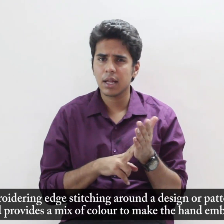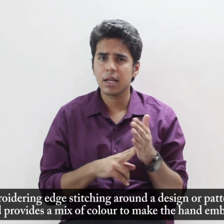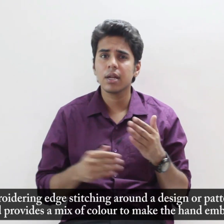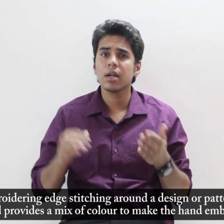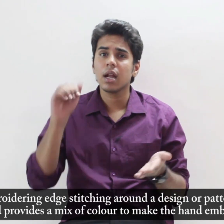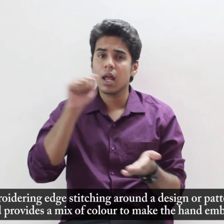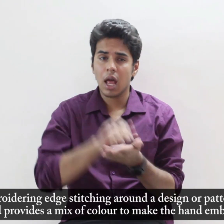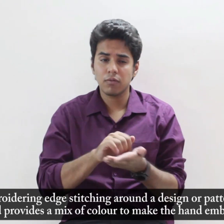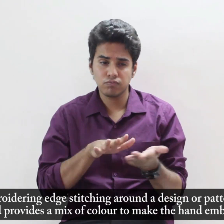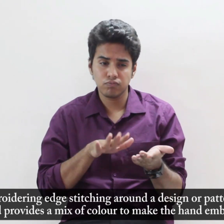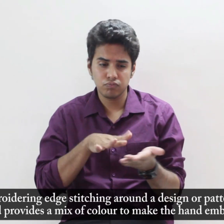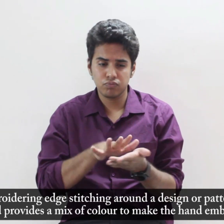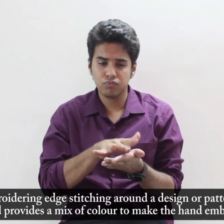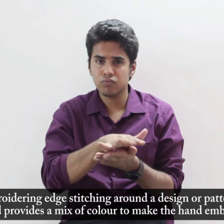hand embroidery.